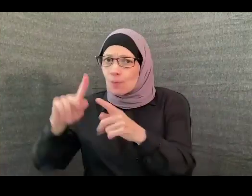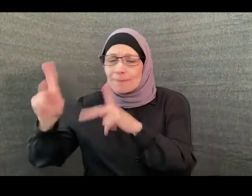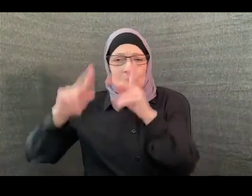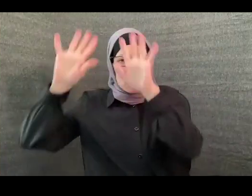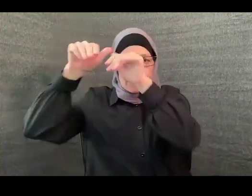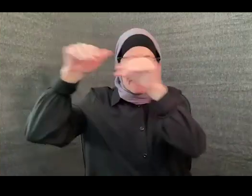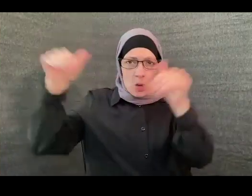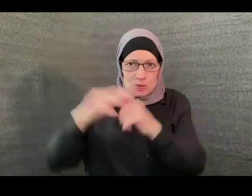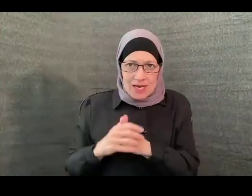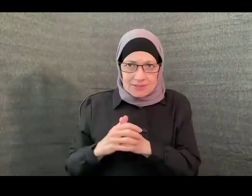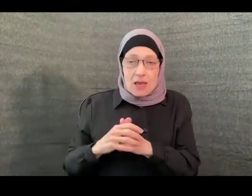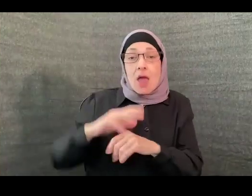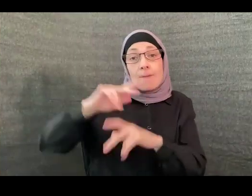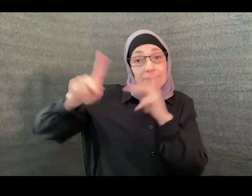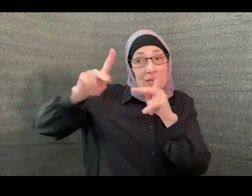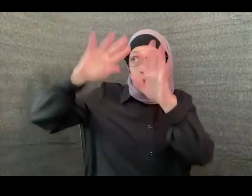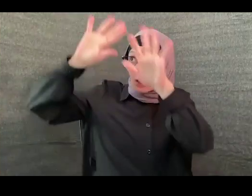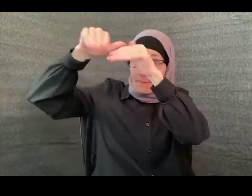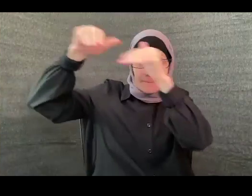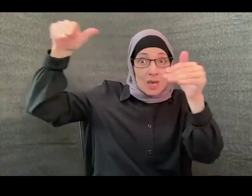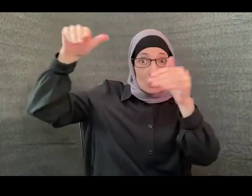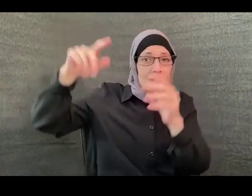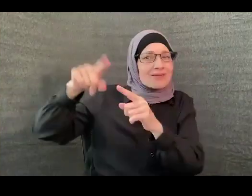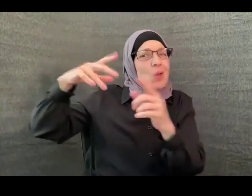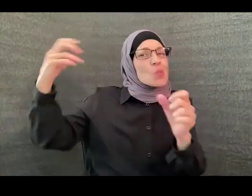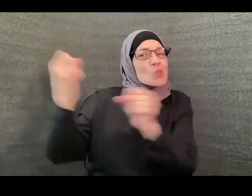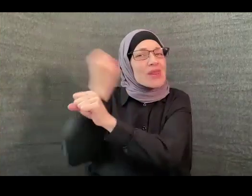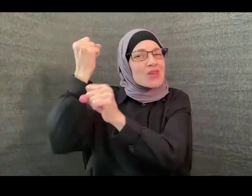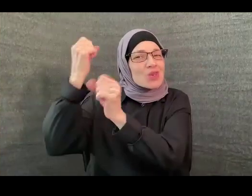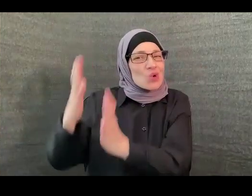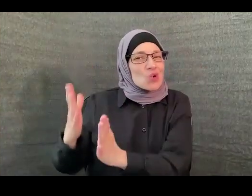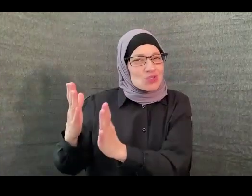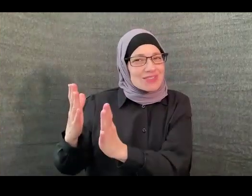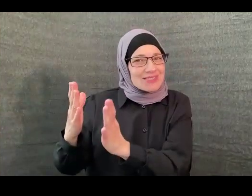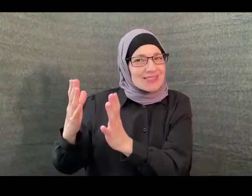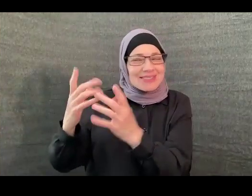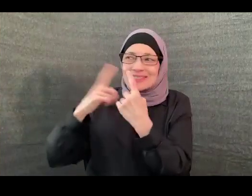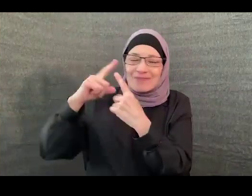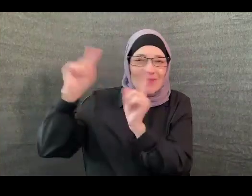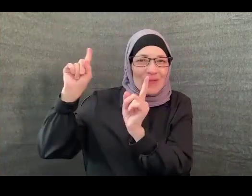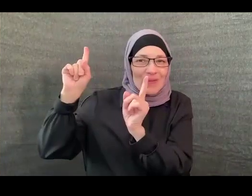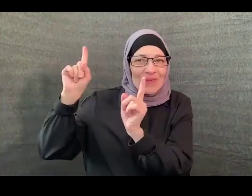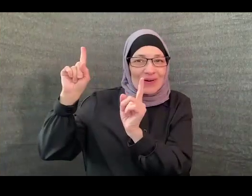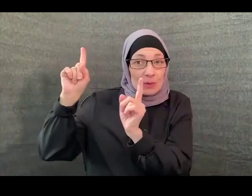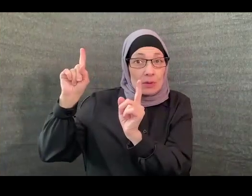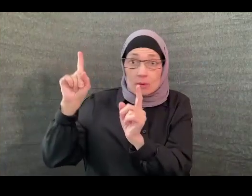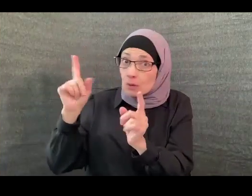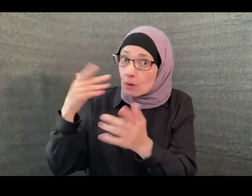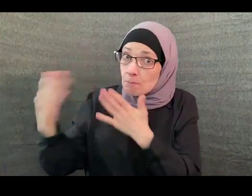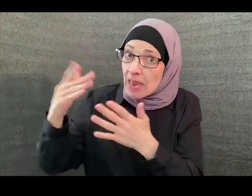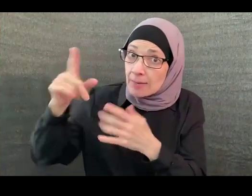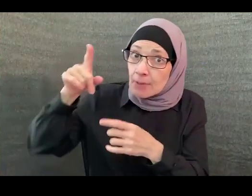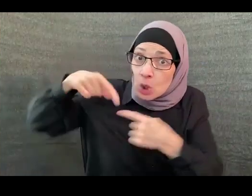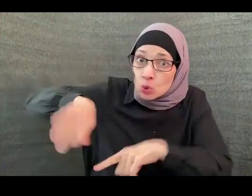who end up in paradise are the winners. They may be materially losers in this